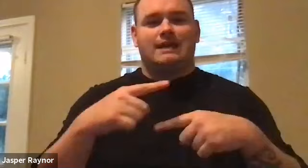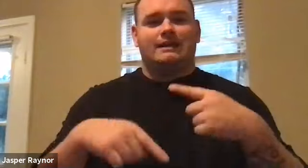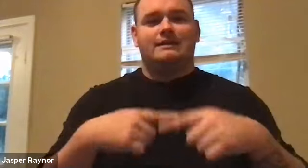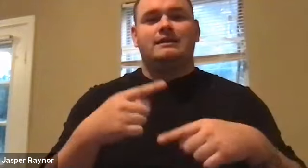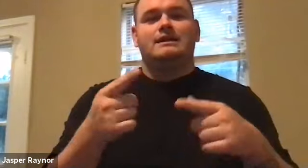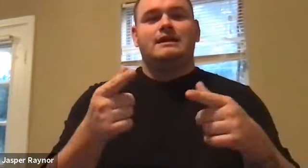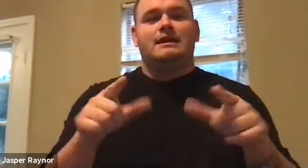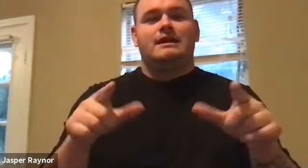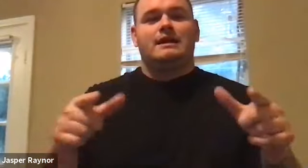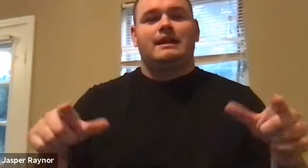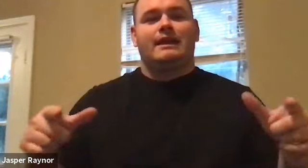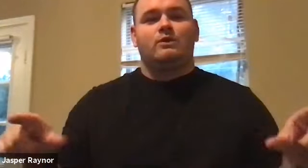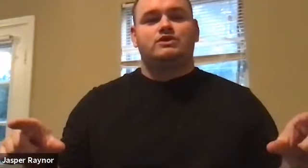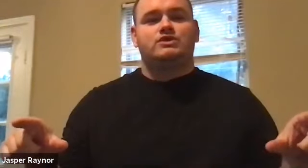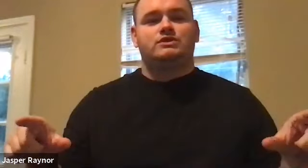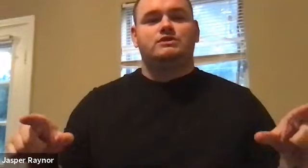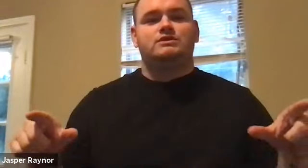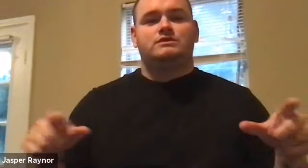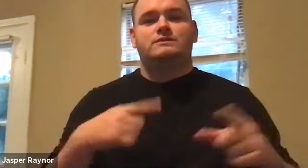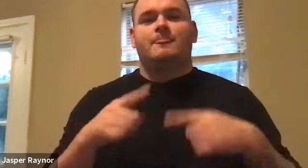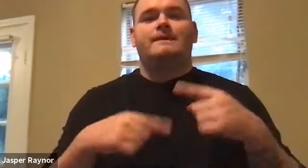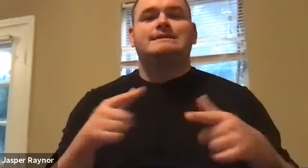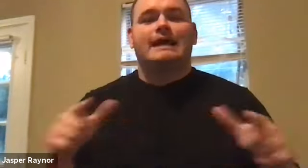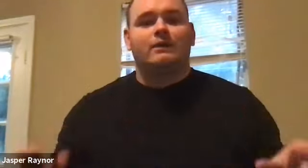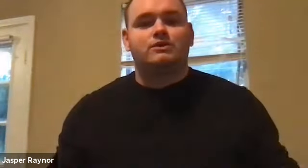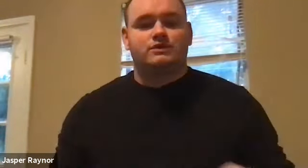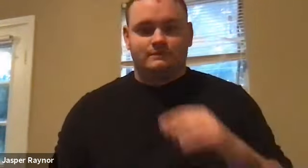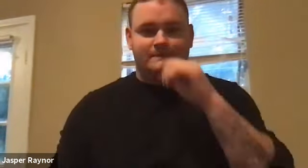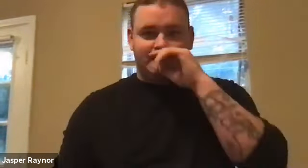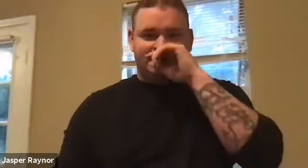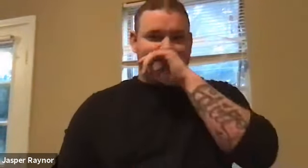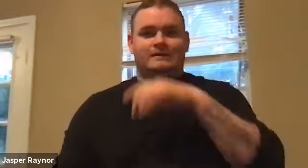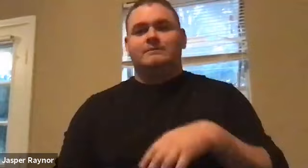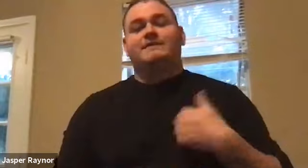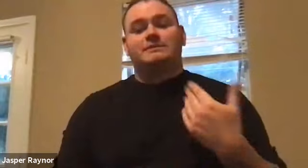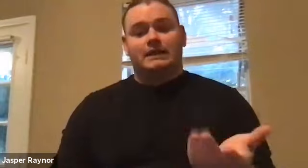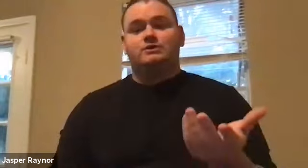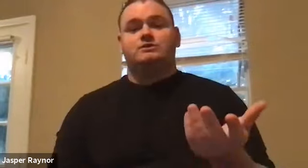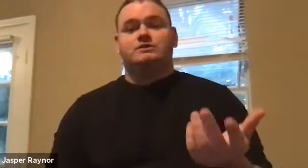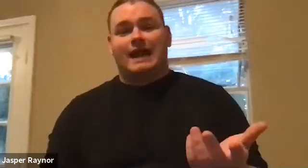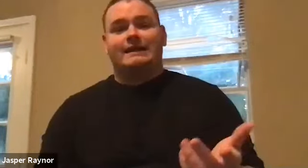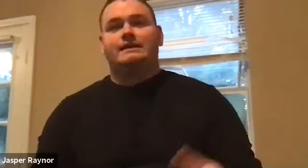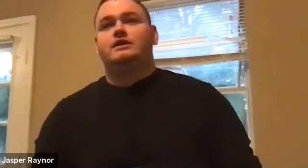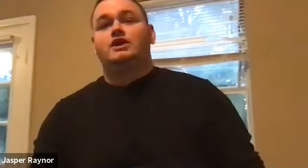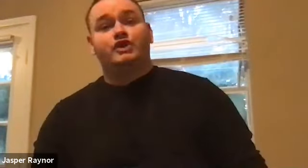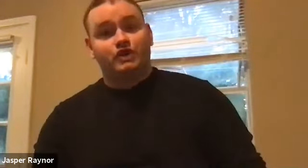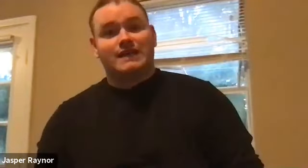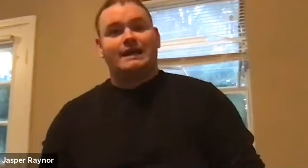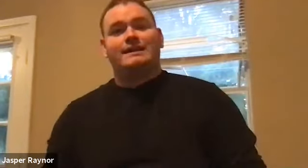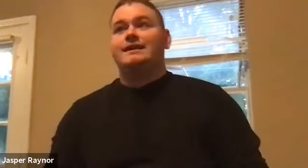Sign language. Sign language. But if I'm telling you signing, you're signing,